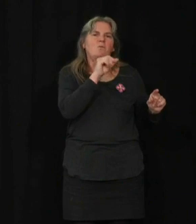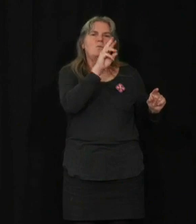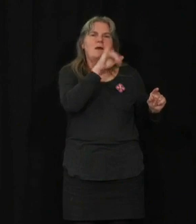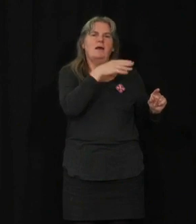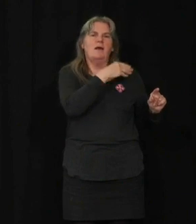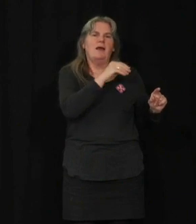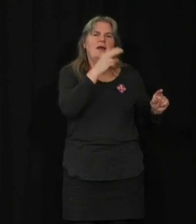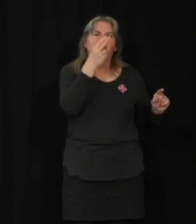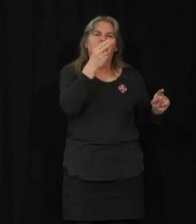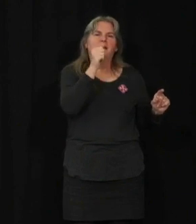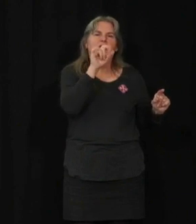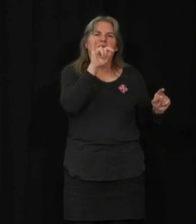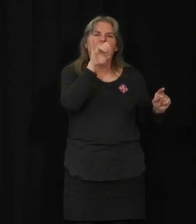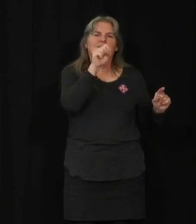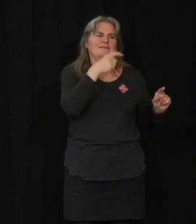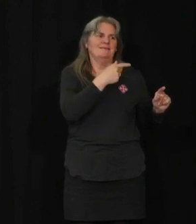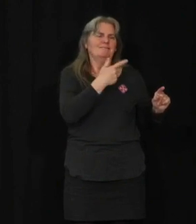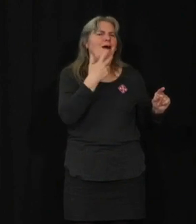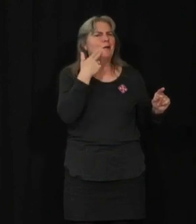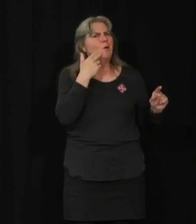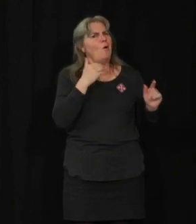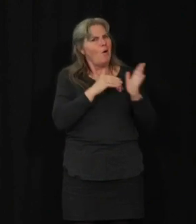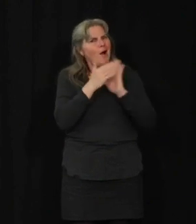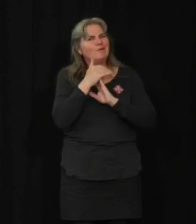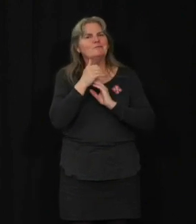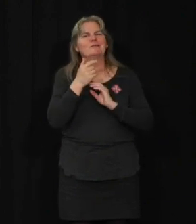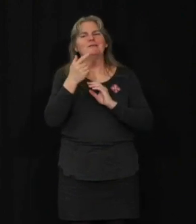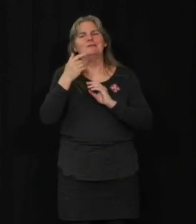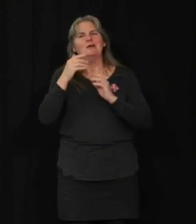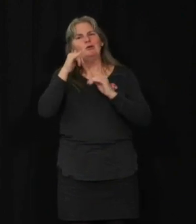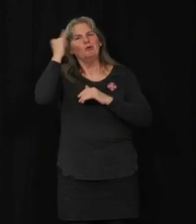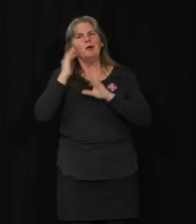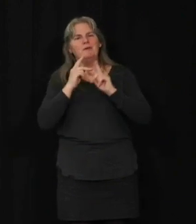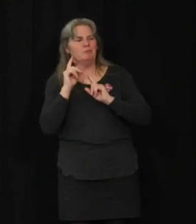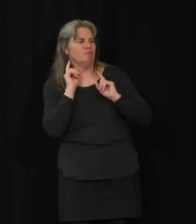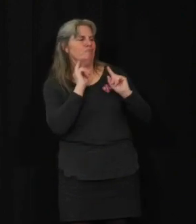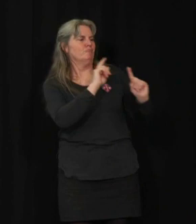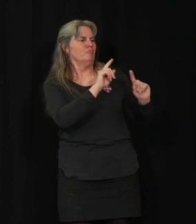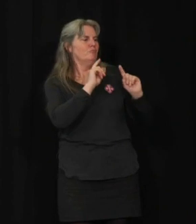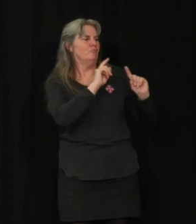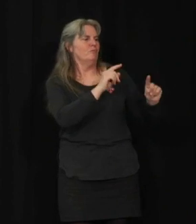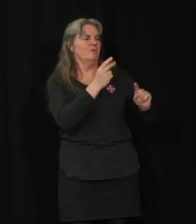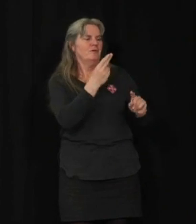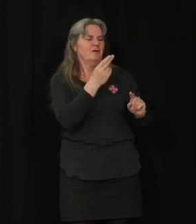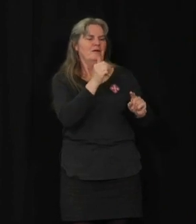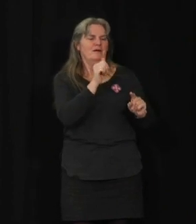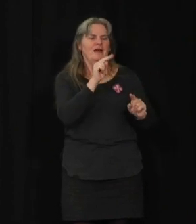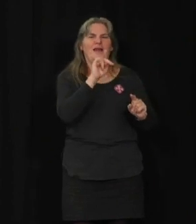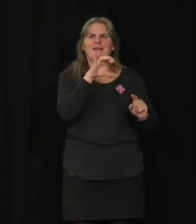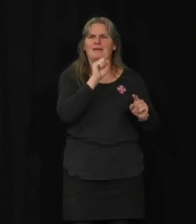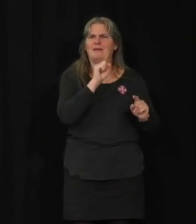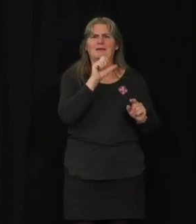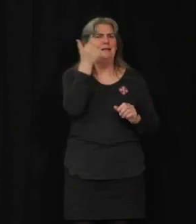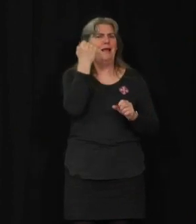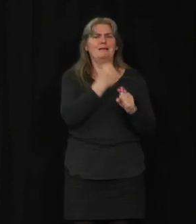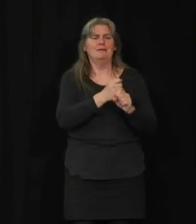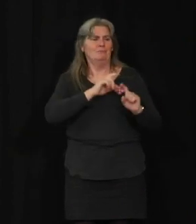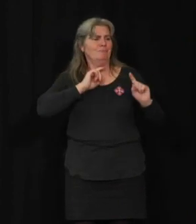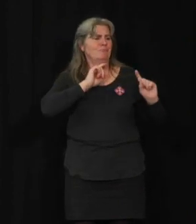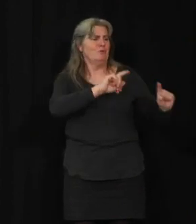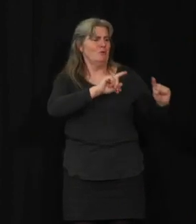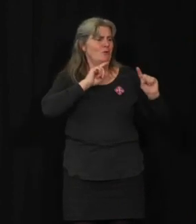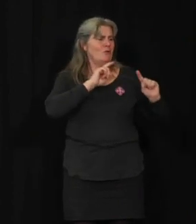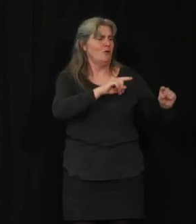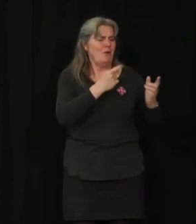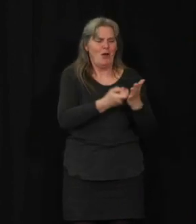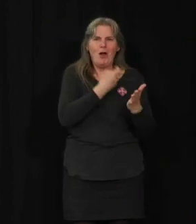the time of year where a lot of Yukoners go down to Haines, and I remember for a decade solid, I'd participate in a